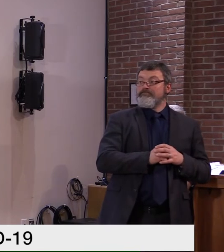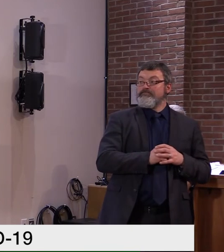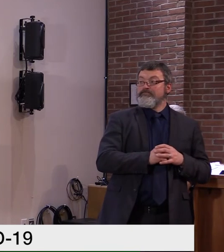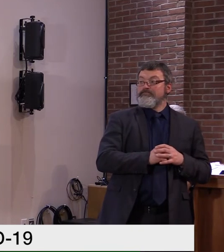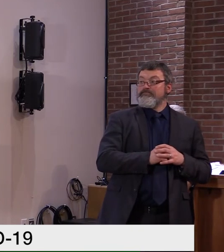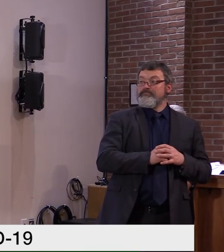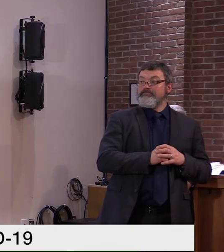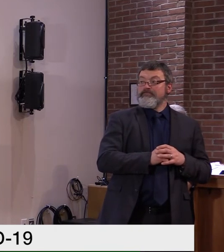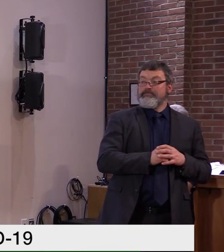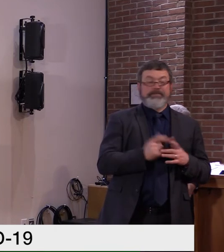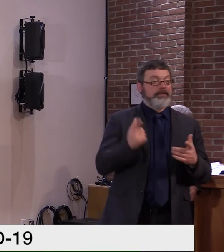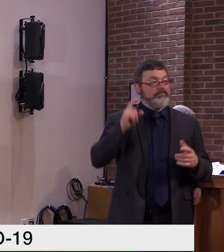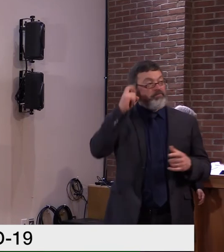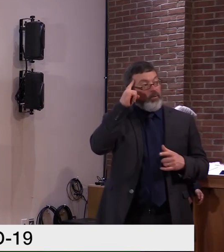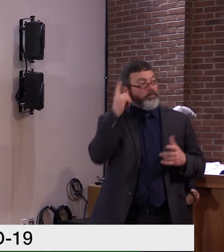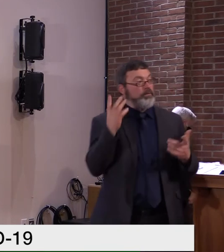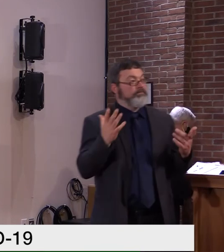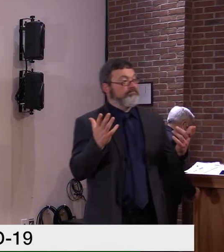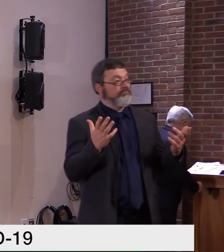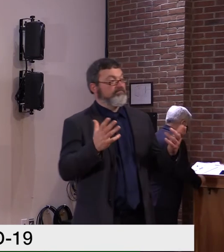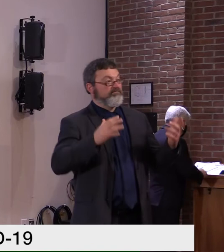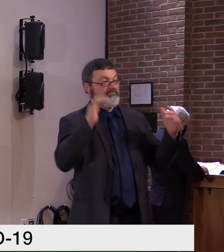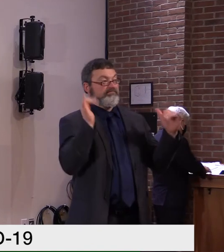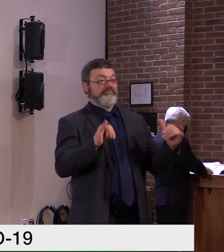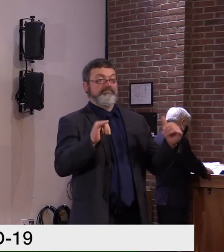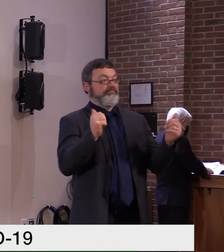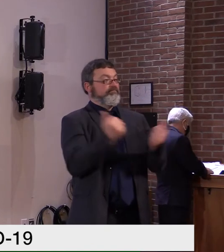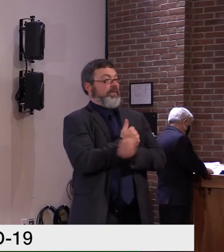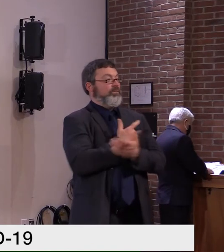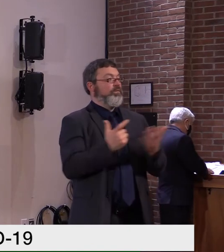I think that's everybody, and I think the other folks remaining